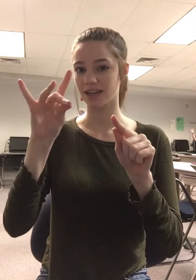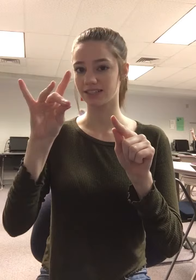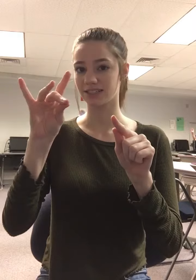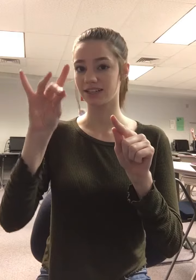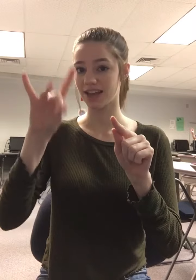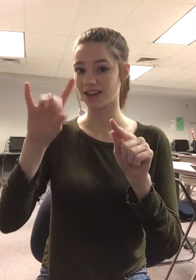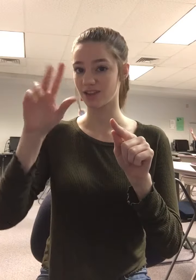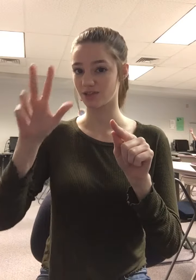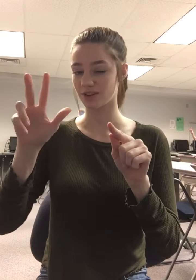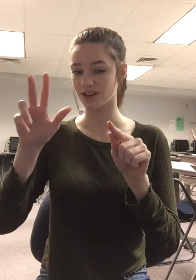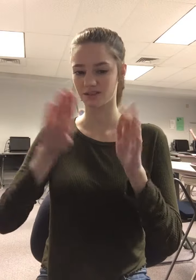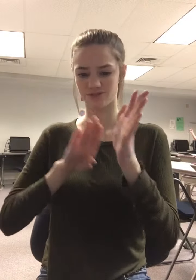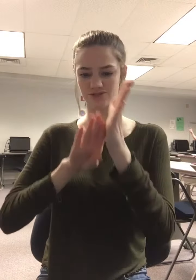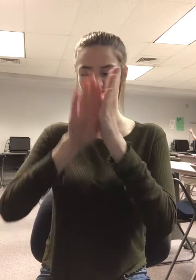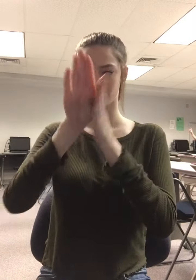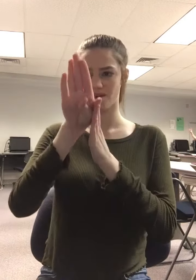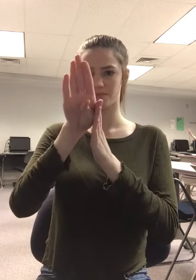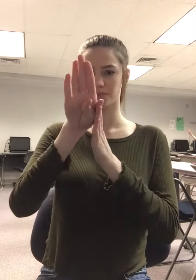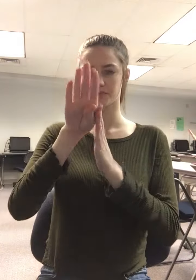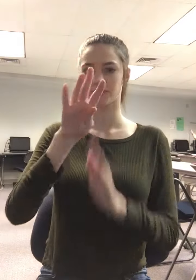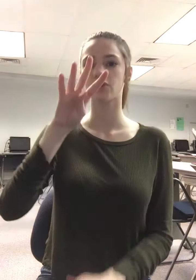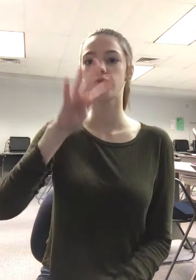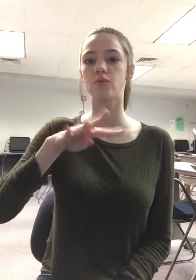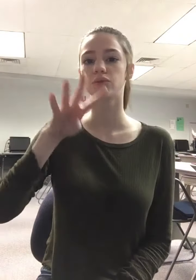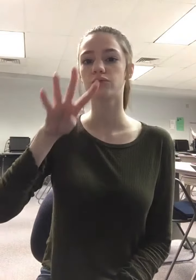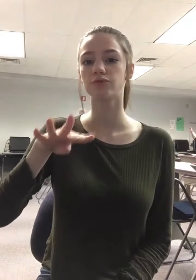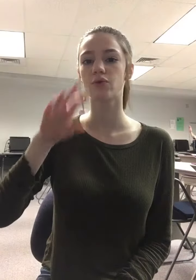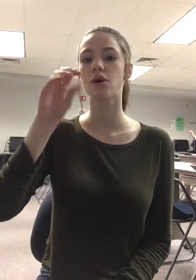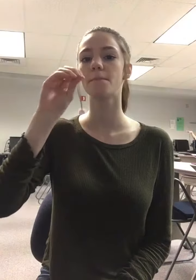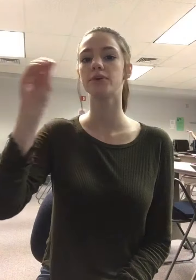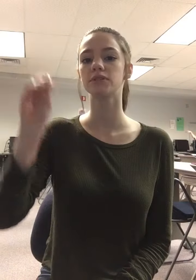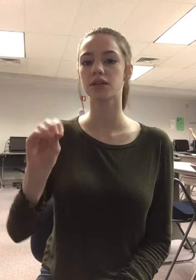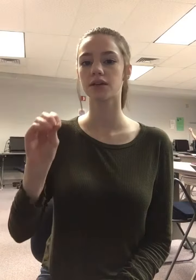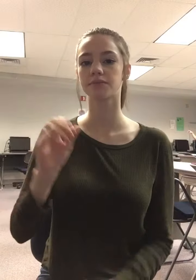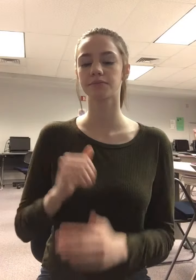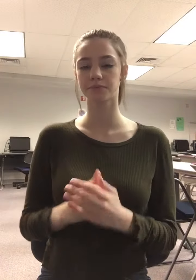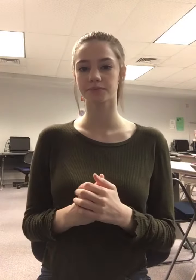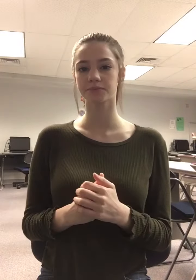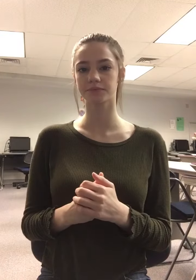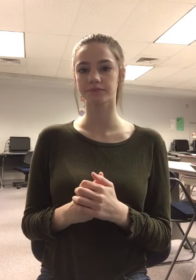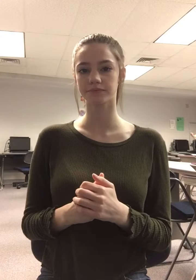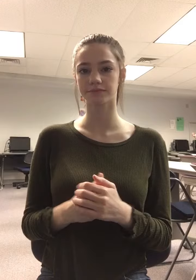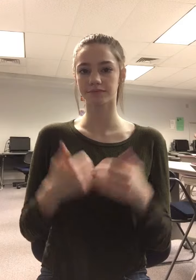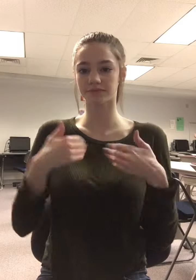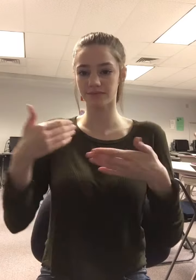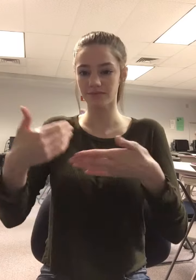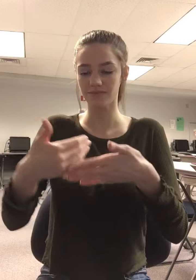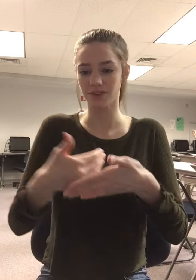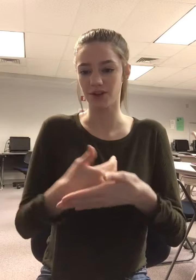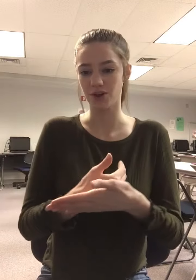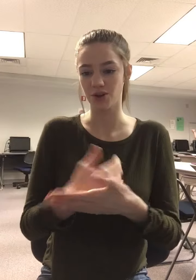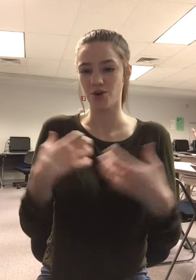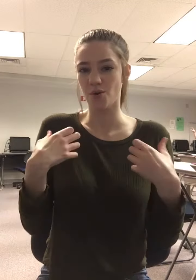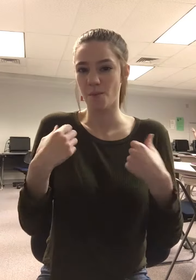it skyrocketed up 44%. There were new power sources developed during this time